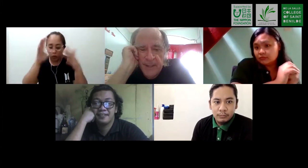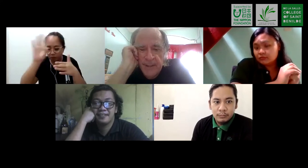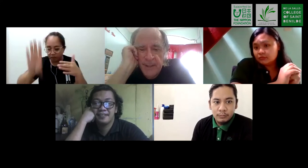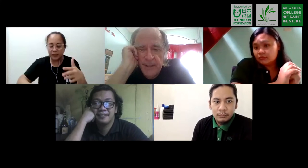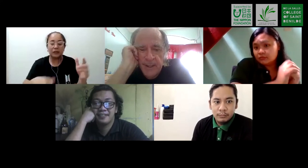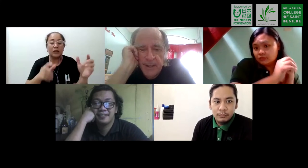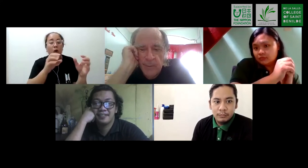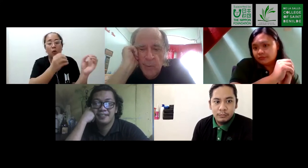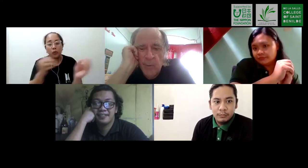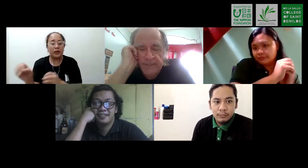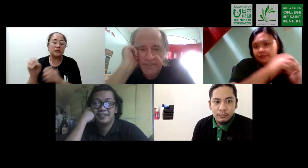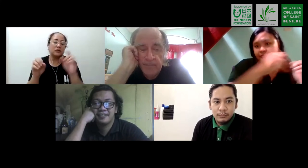10, and 1.